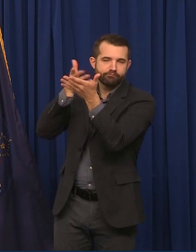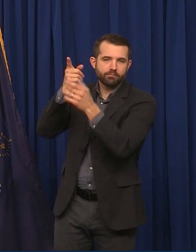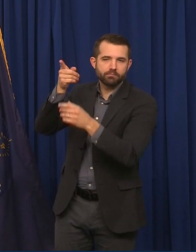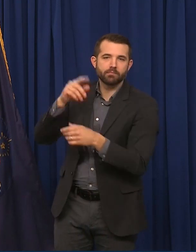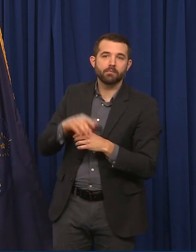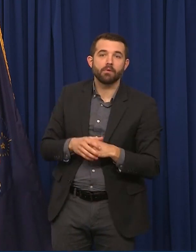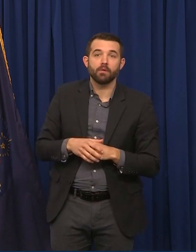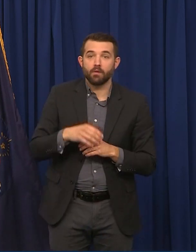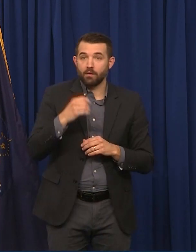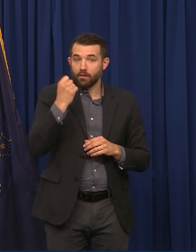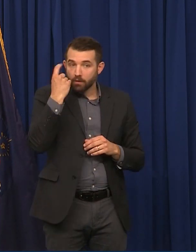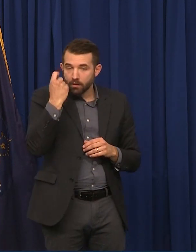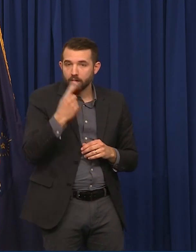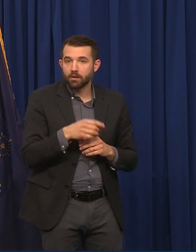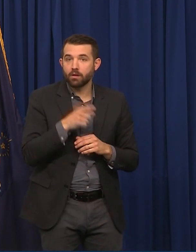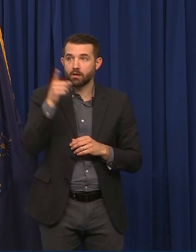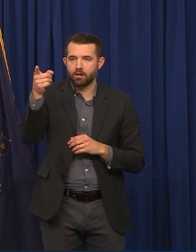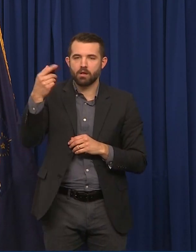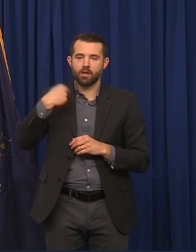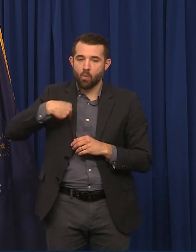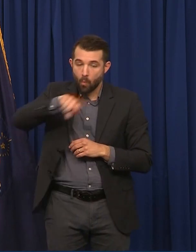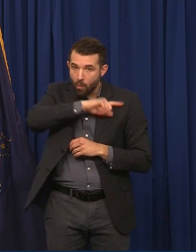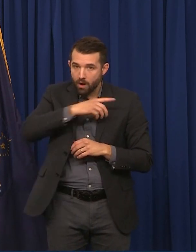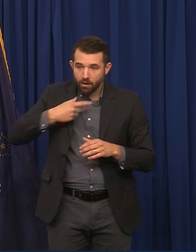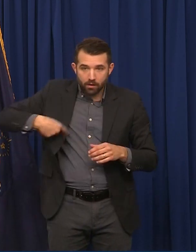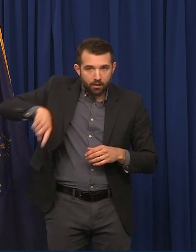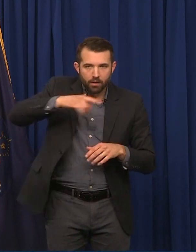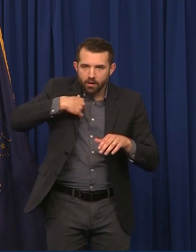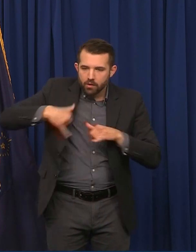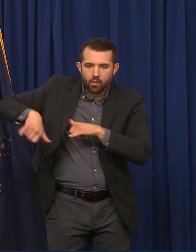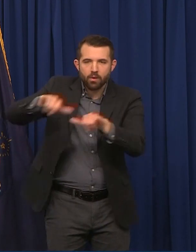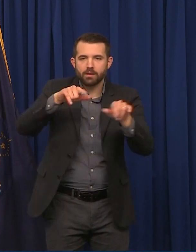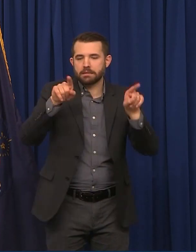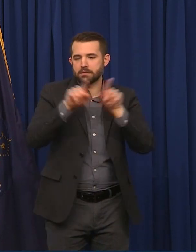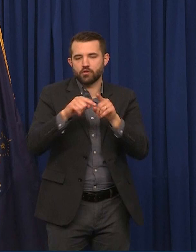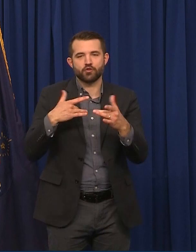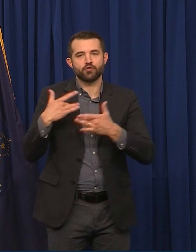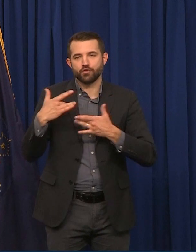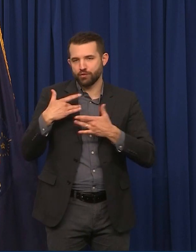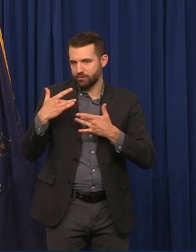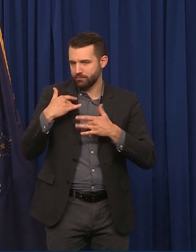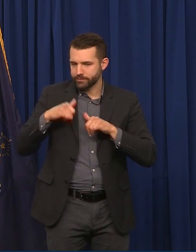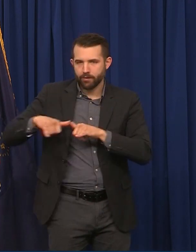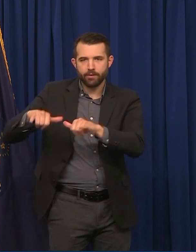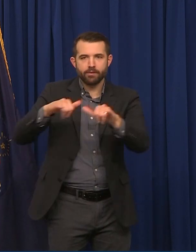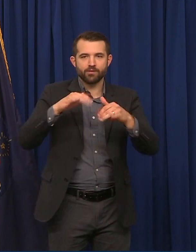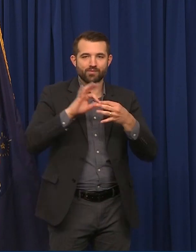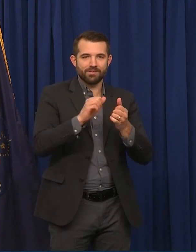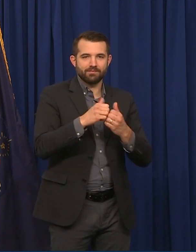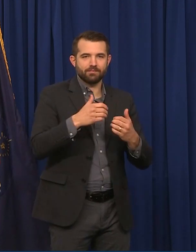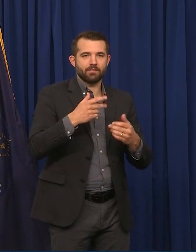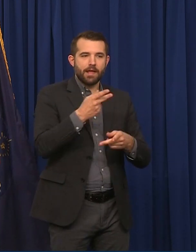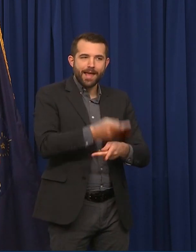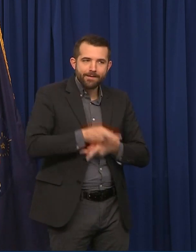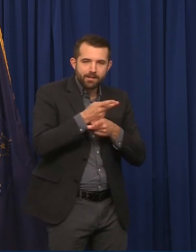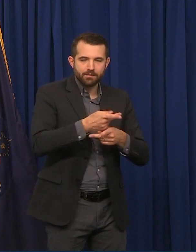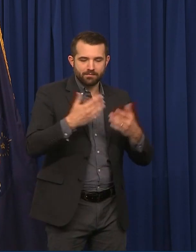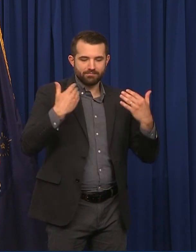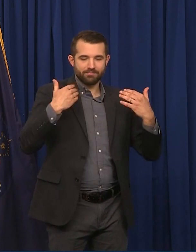making sure that an infectious disease crisis doesn't lead or generate into a social recession